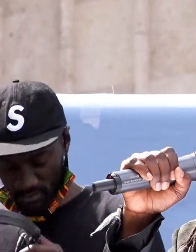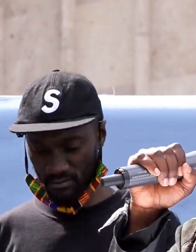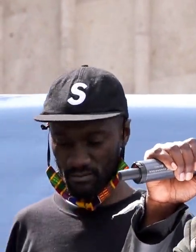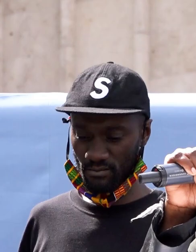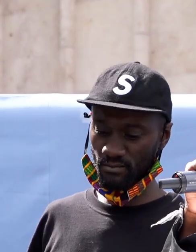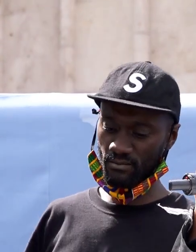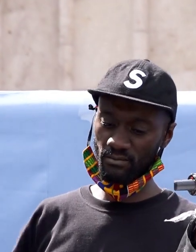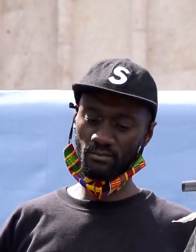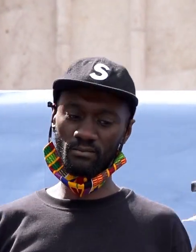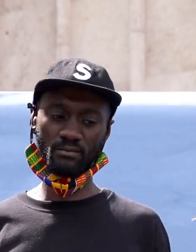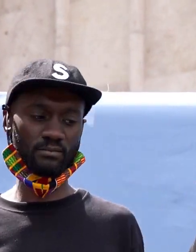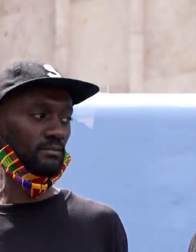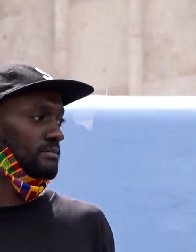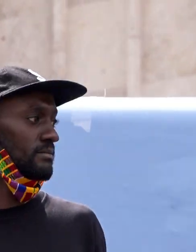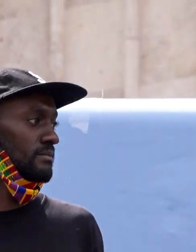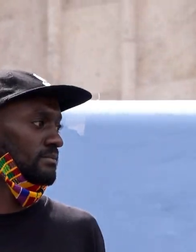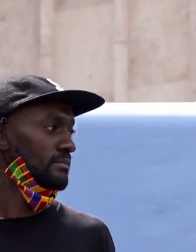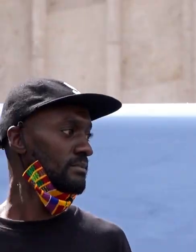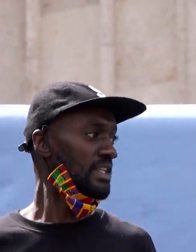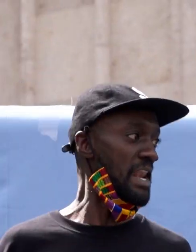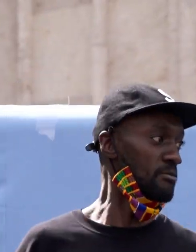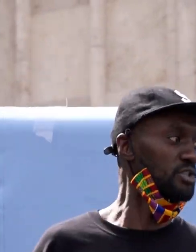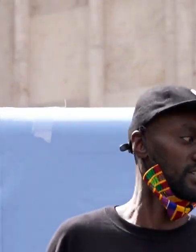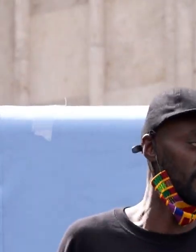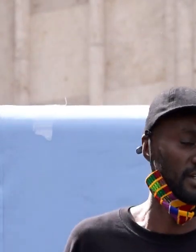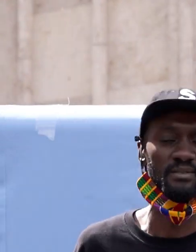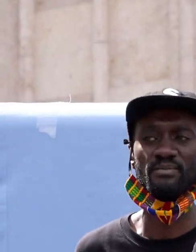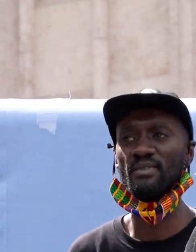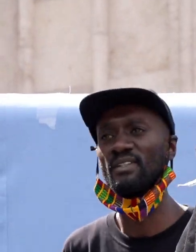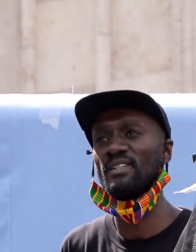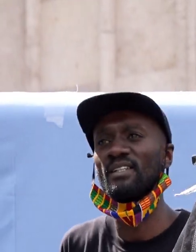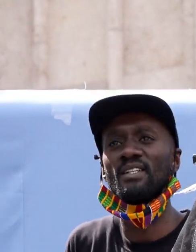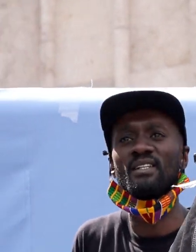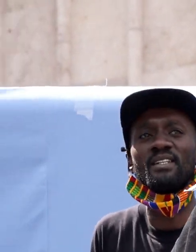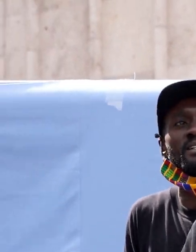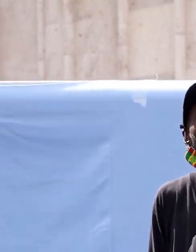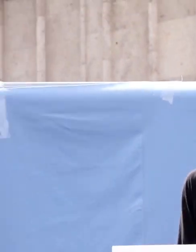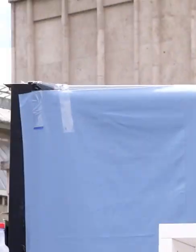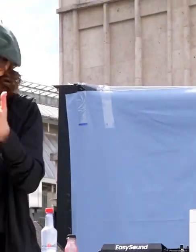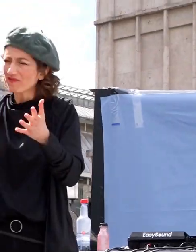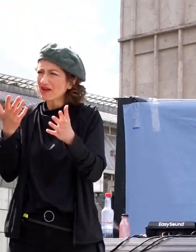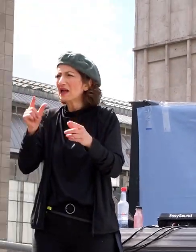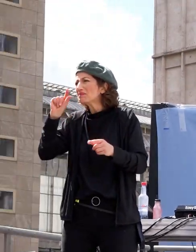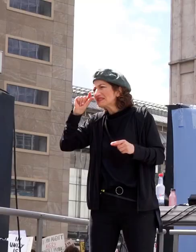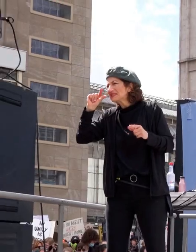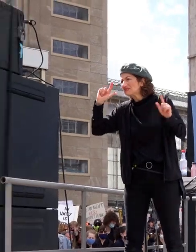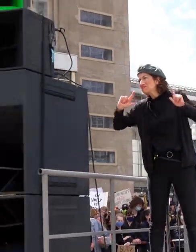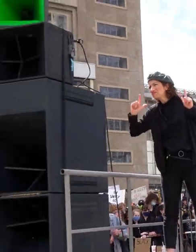Freedom, it makes it all go easier.